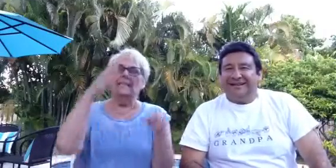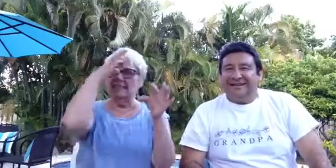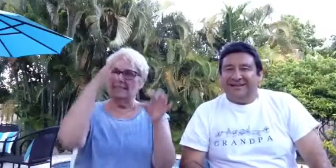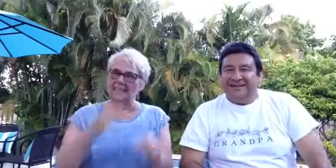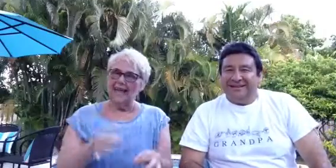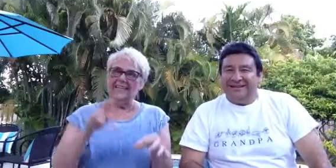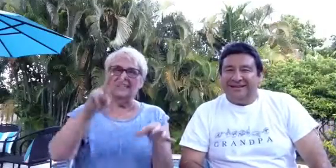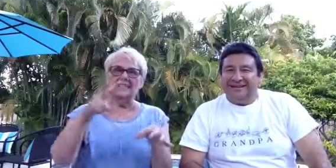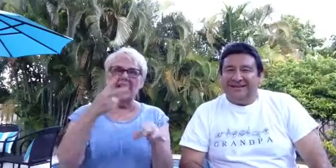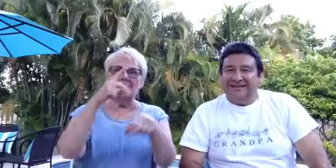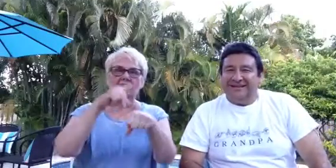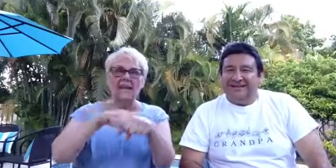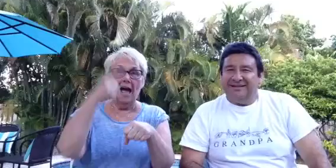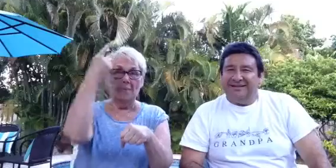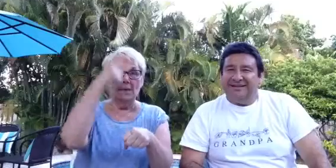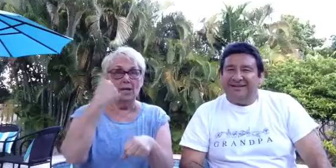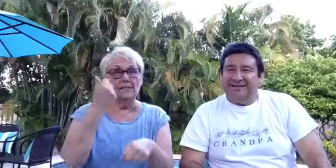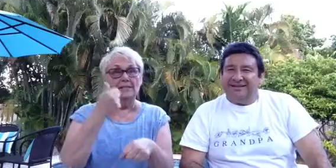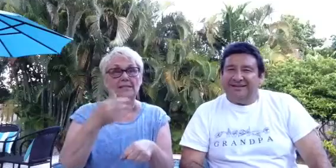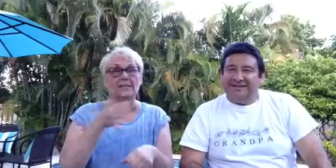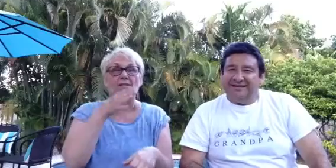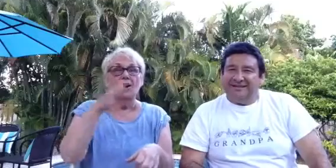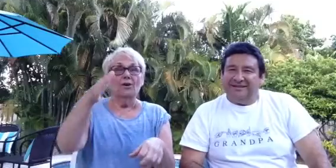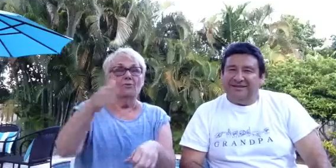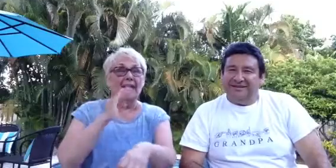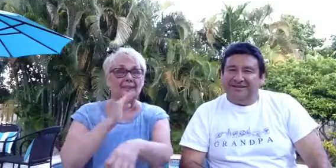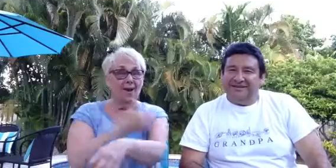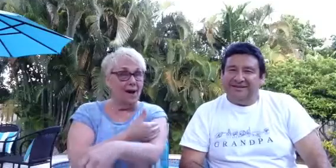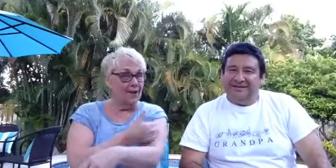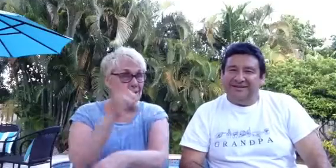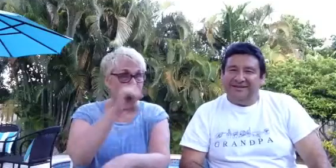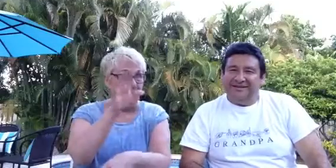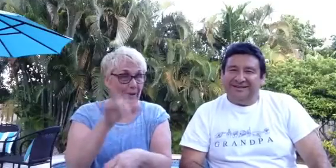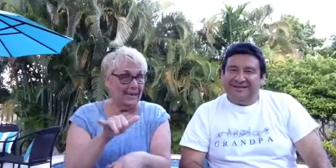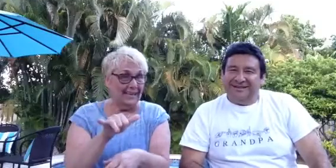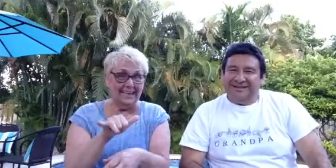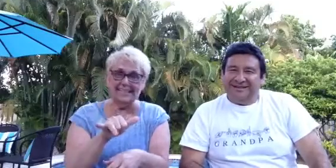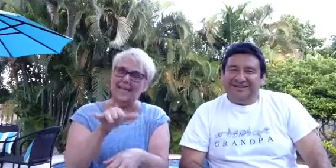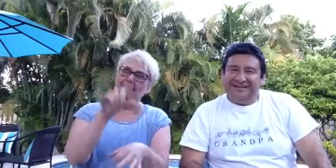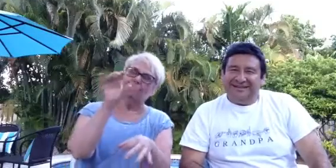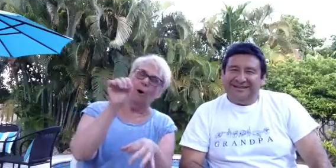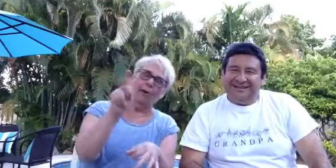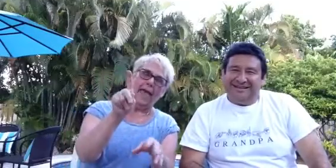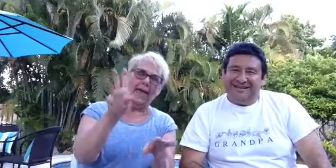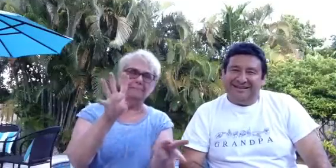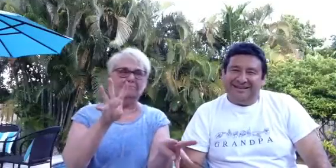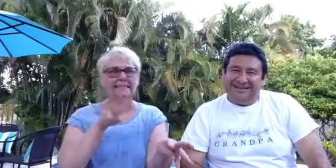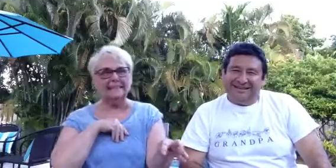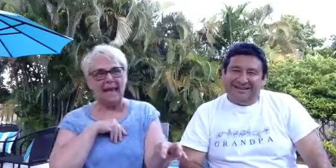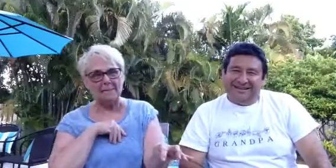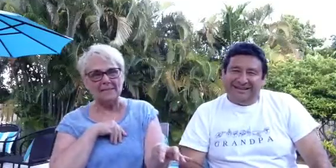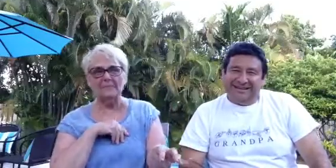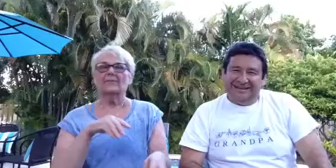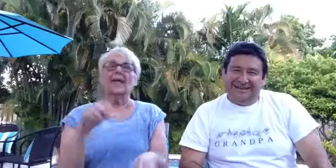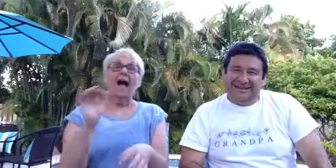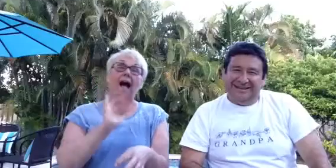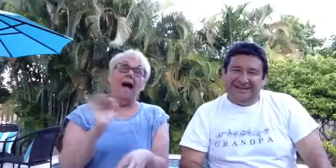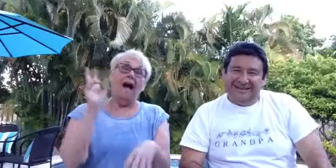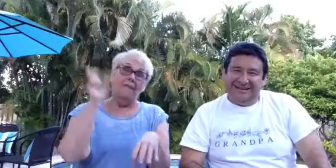he decided a second time because it's his granddaughter, Zoey, and he said, okay, accept. Of